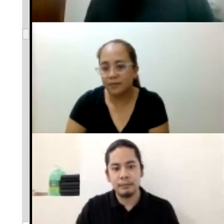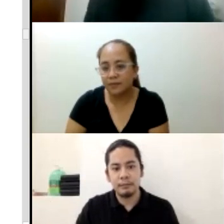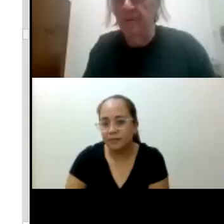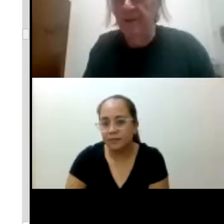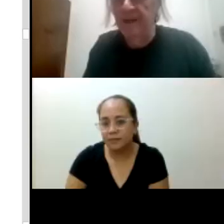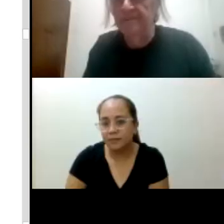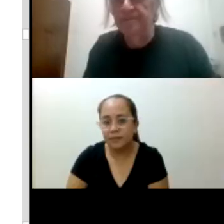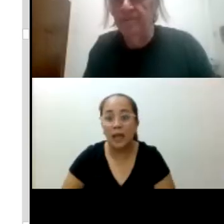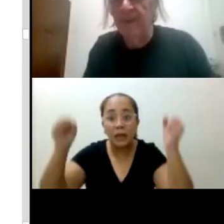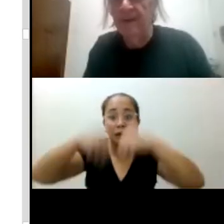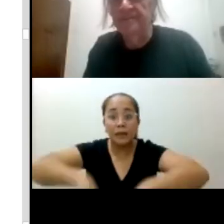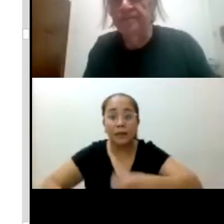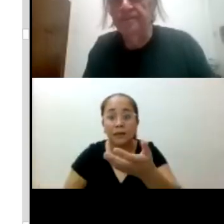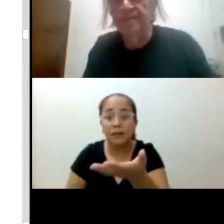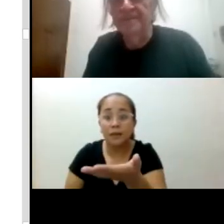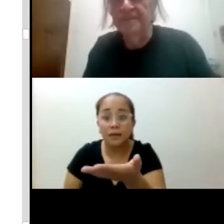Everybody agree with that?